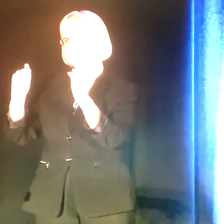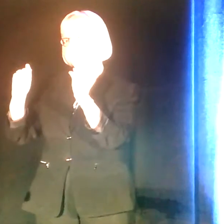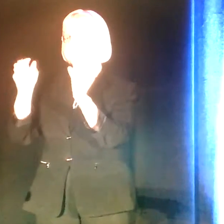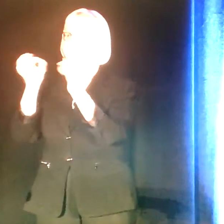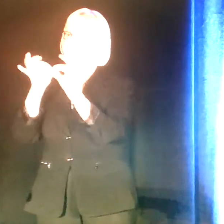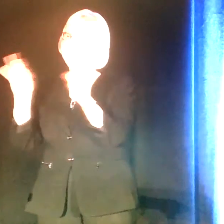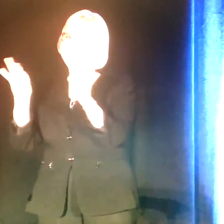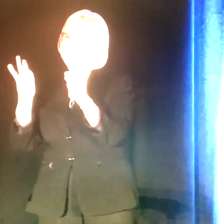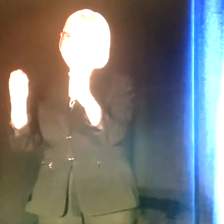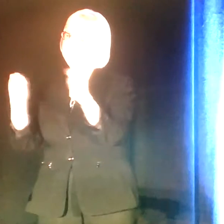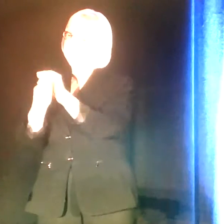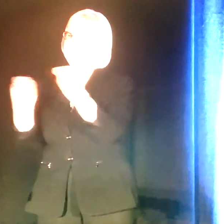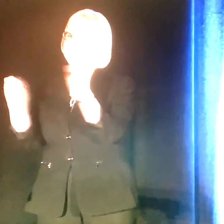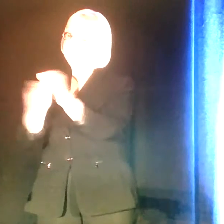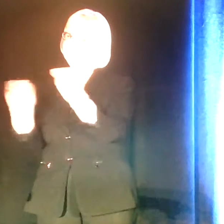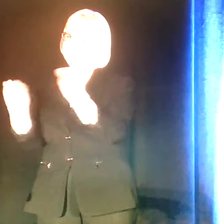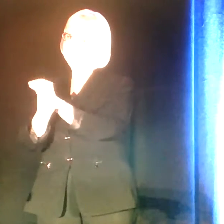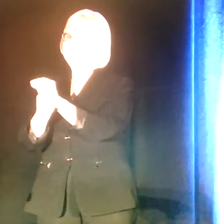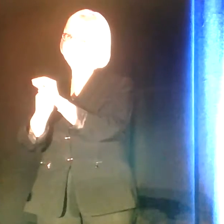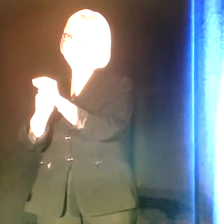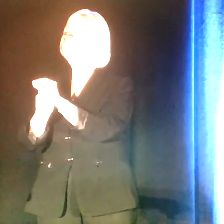grammar and the sentence structure.